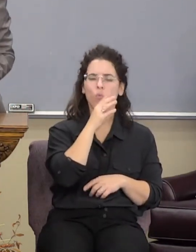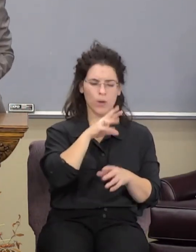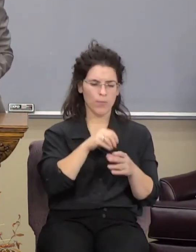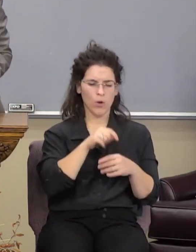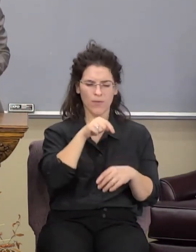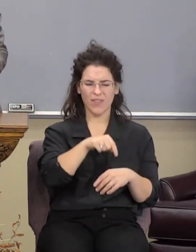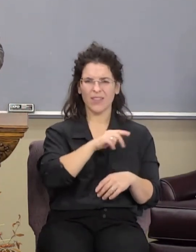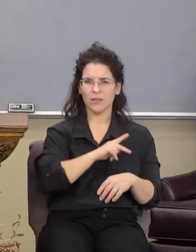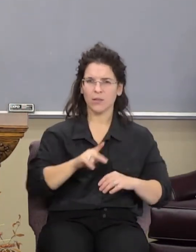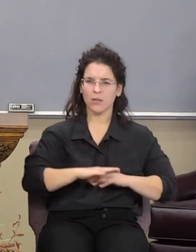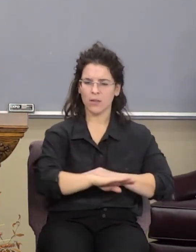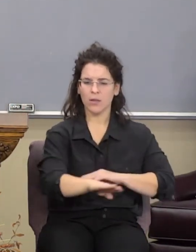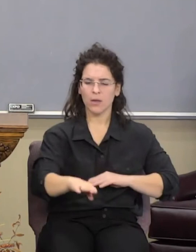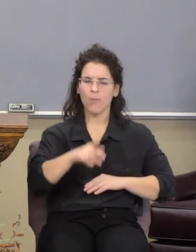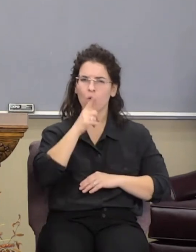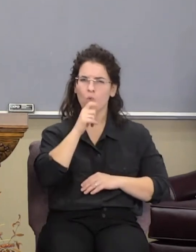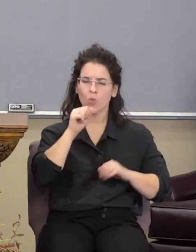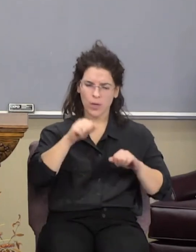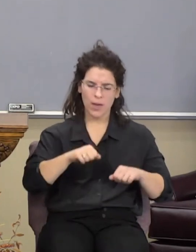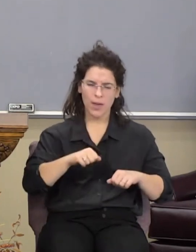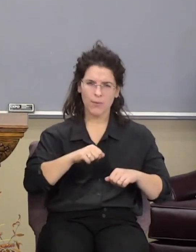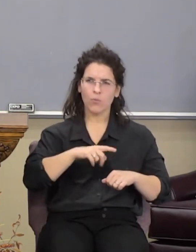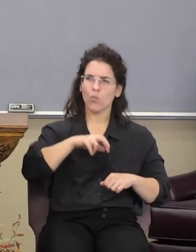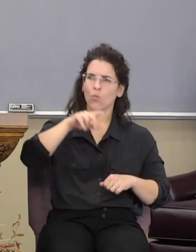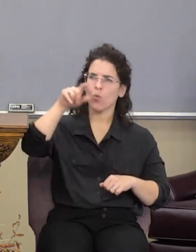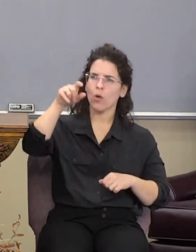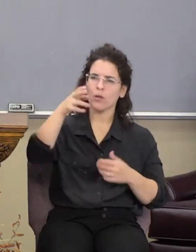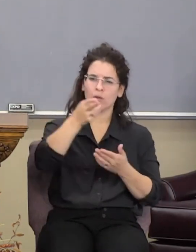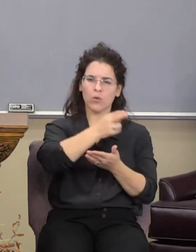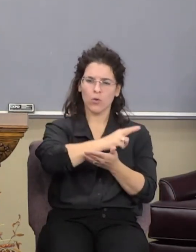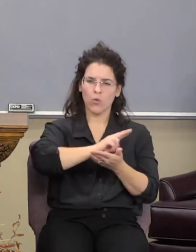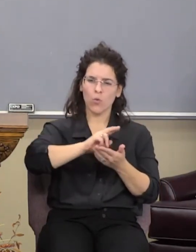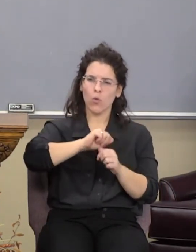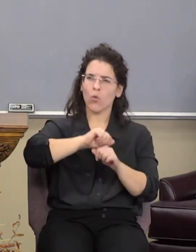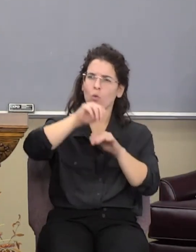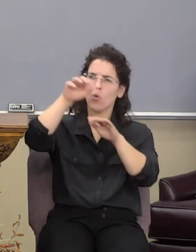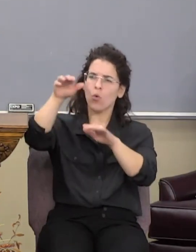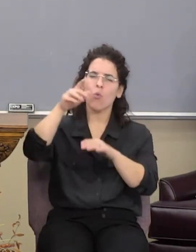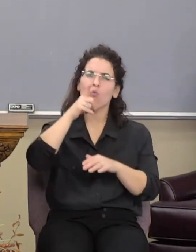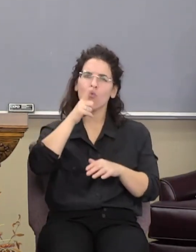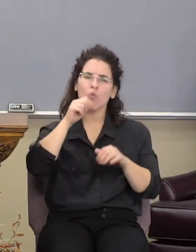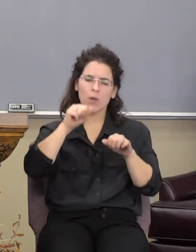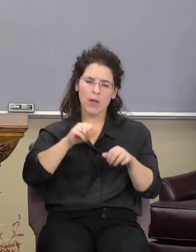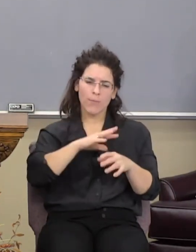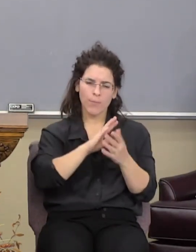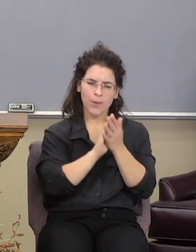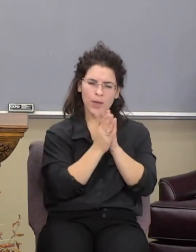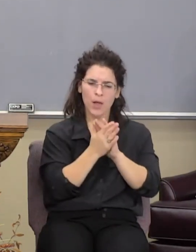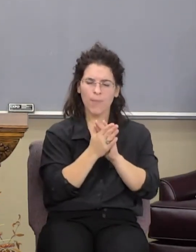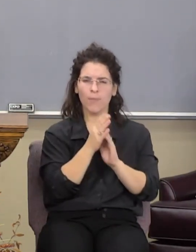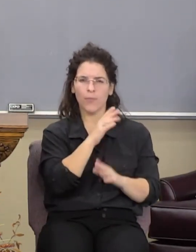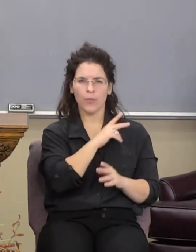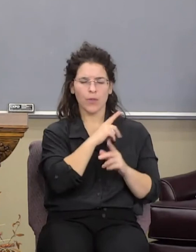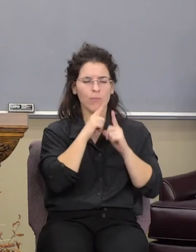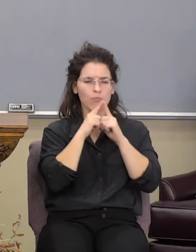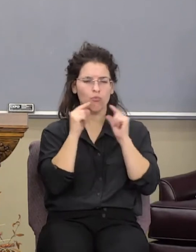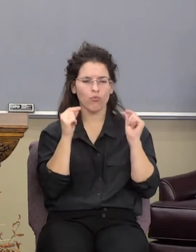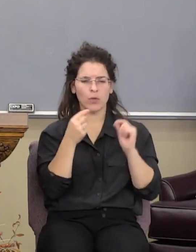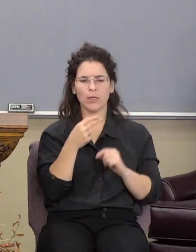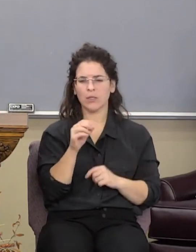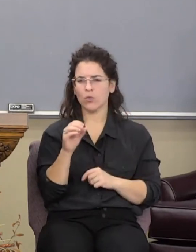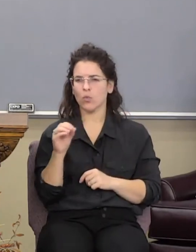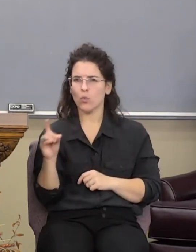this kingdom? Who gets to walk up to that holy hill? Who gets to be the priesthood? Who gets